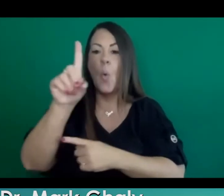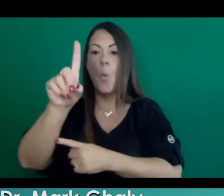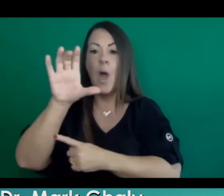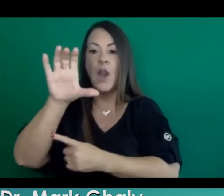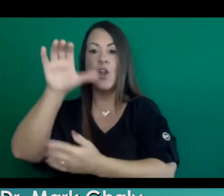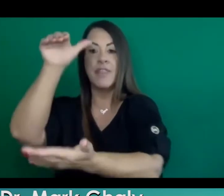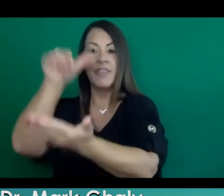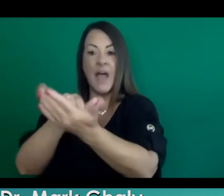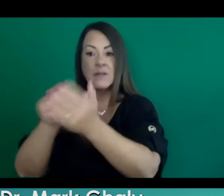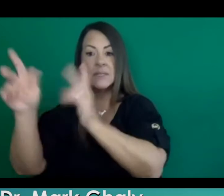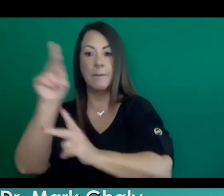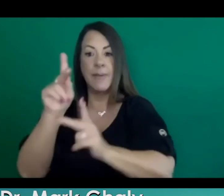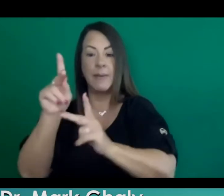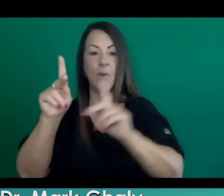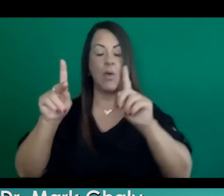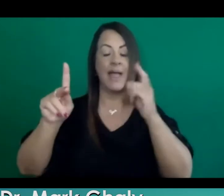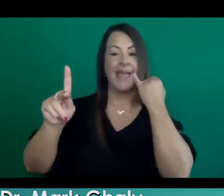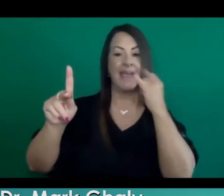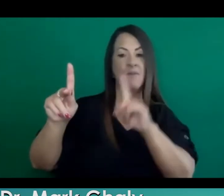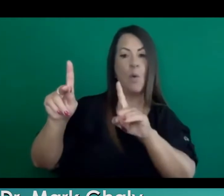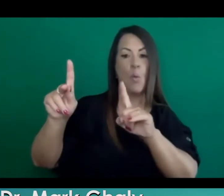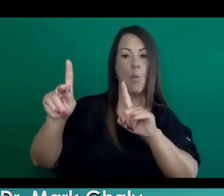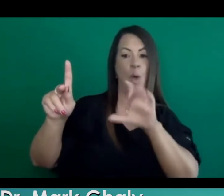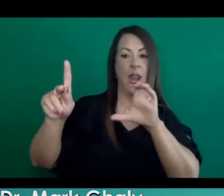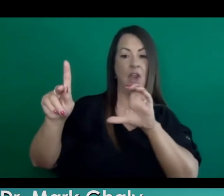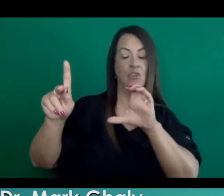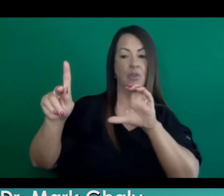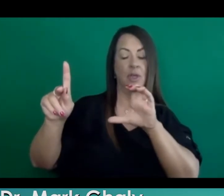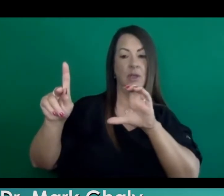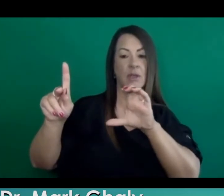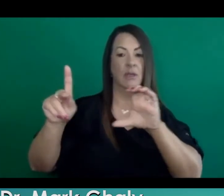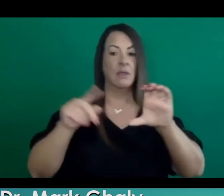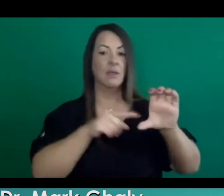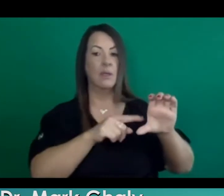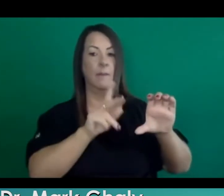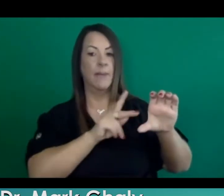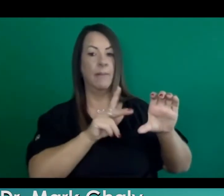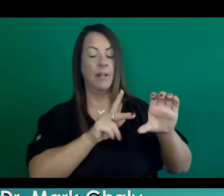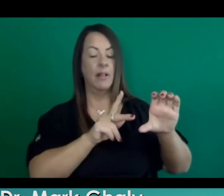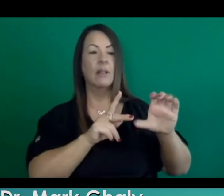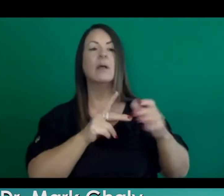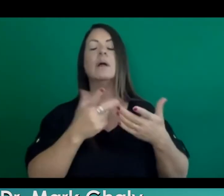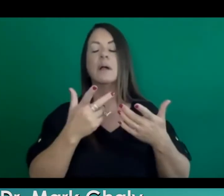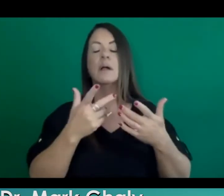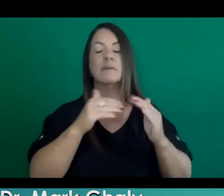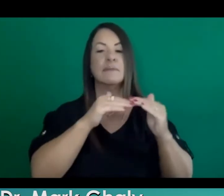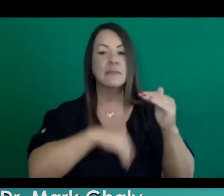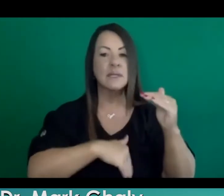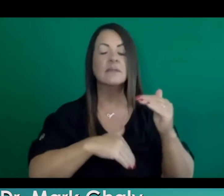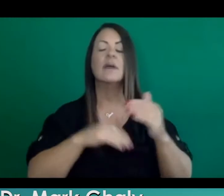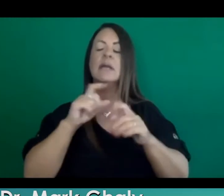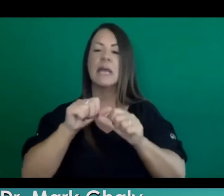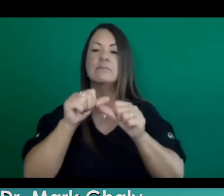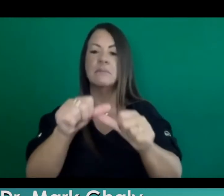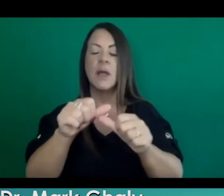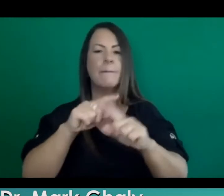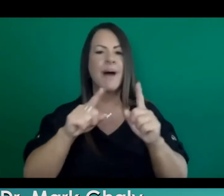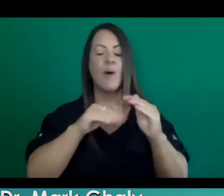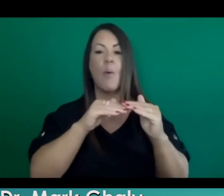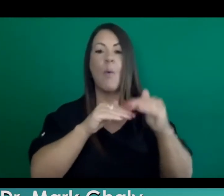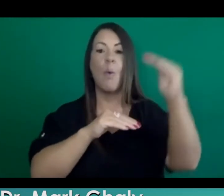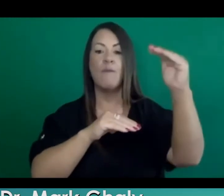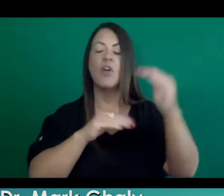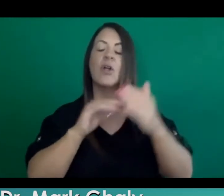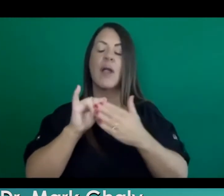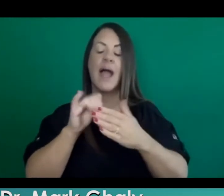14 days, we created a waiver process for districts to work with their county health officers in their communities to